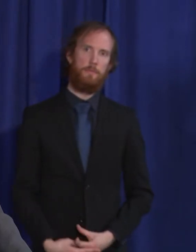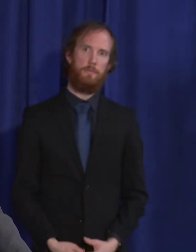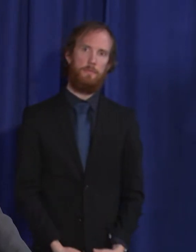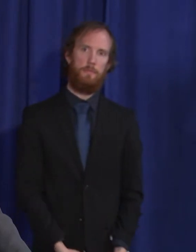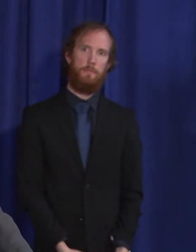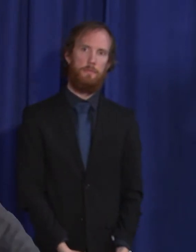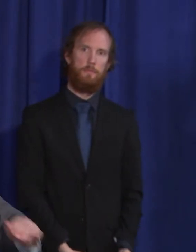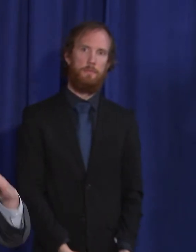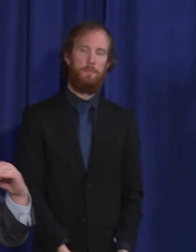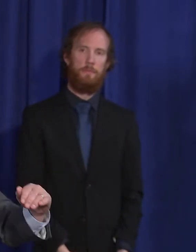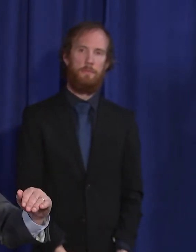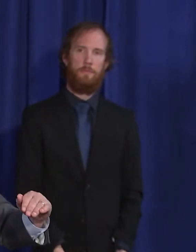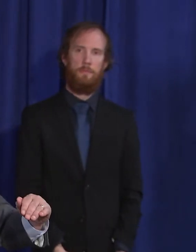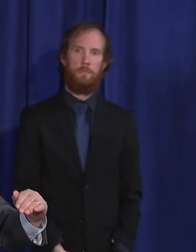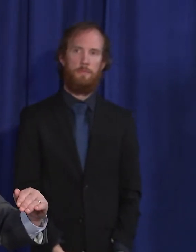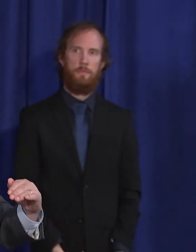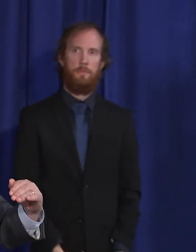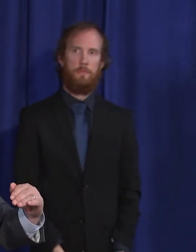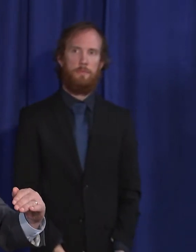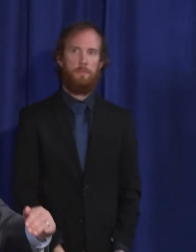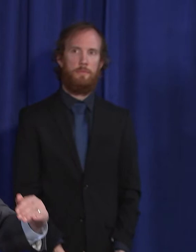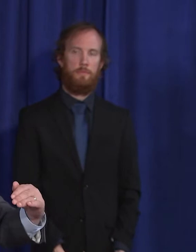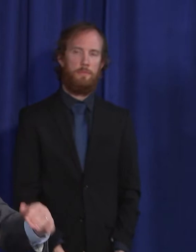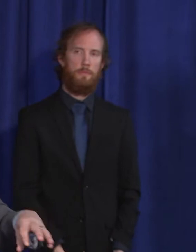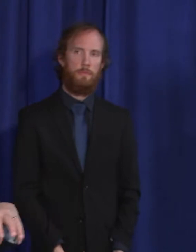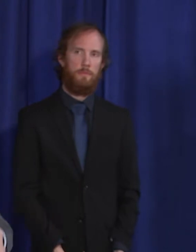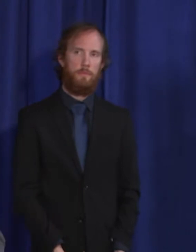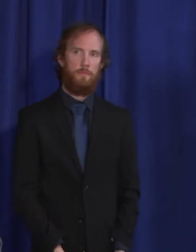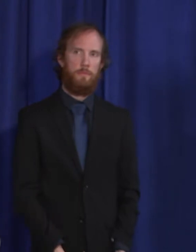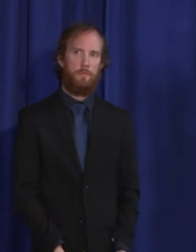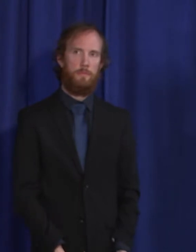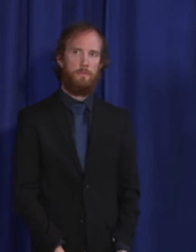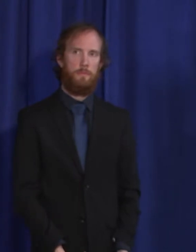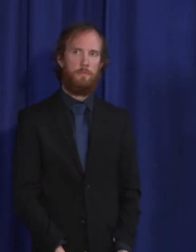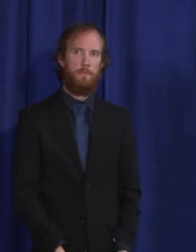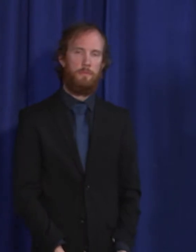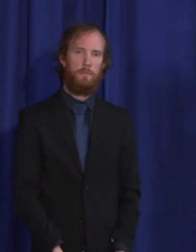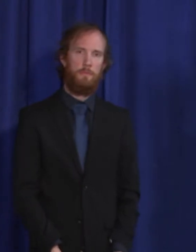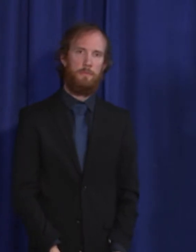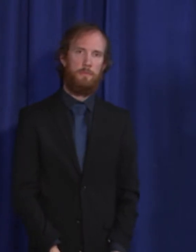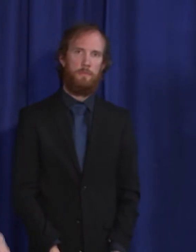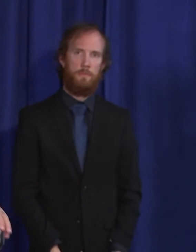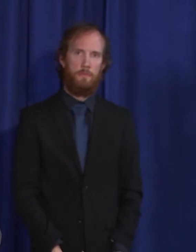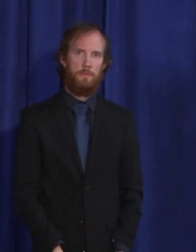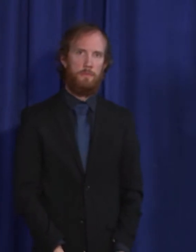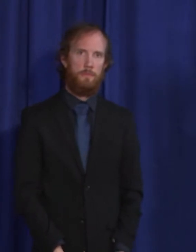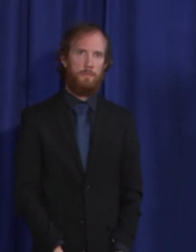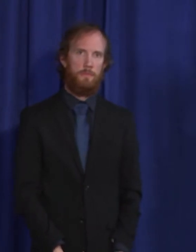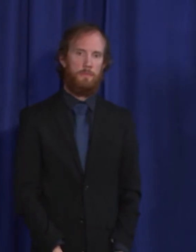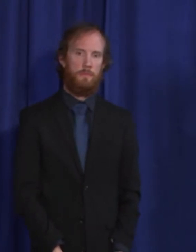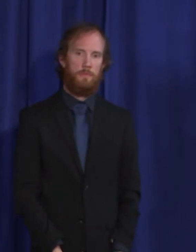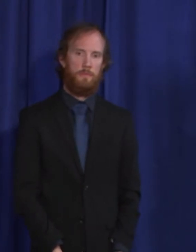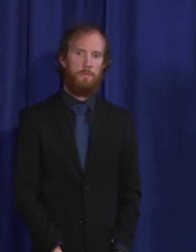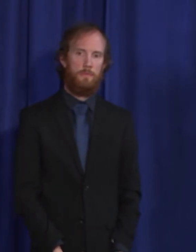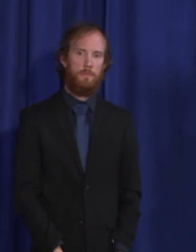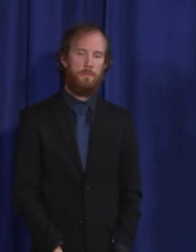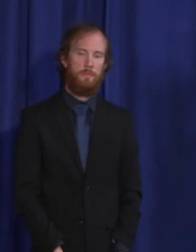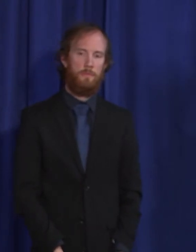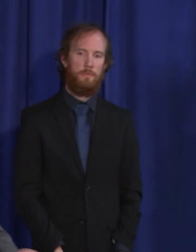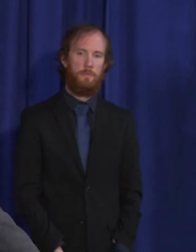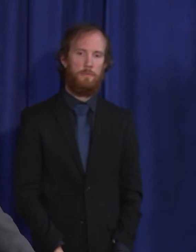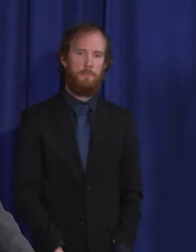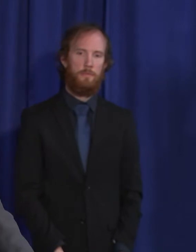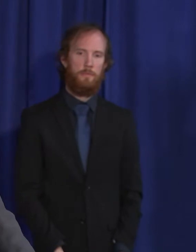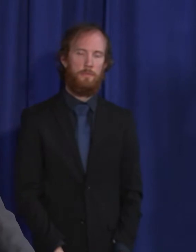la CDC, que es a nivel nacional, ¿verdad? Si dicen que el riesgo está cambiado aquí en el condado, y también dice la ciudad que el riesgo ha